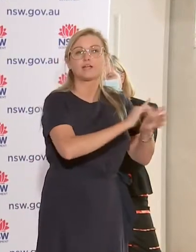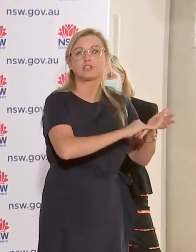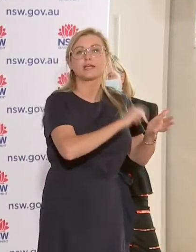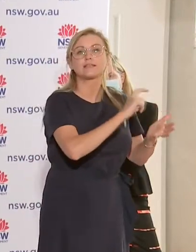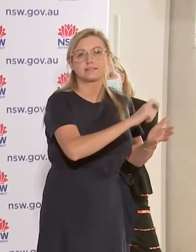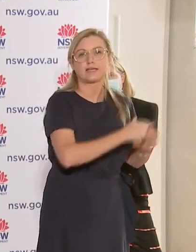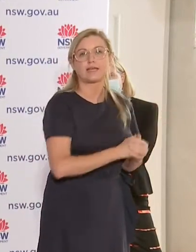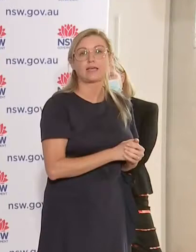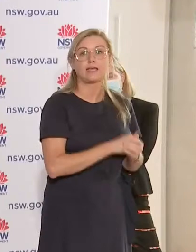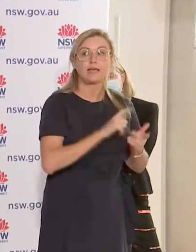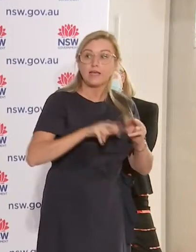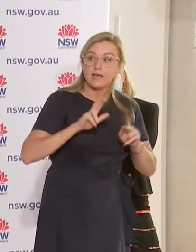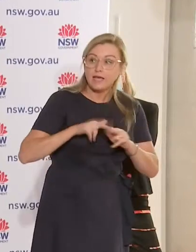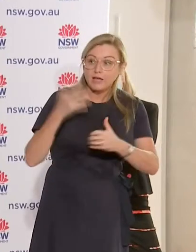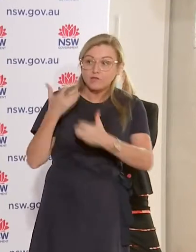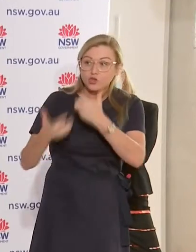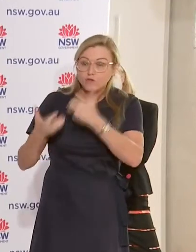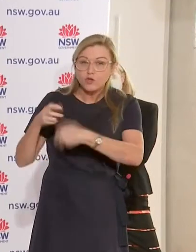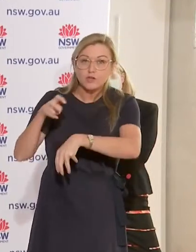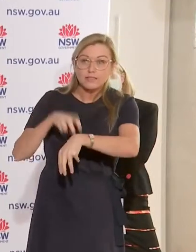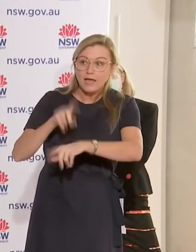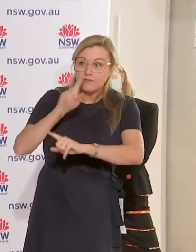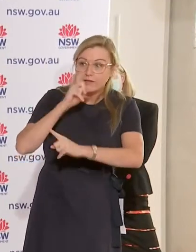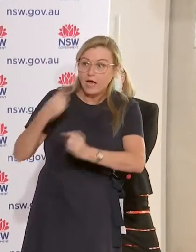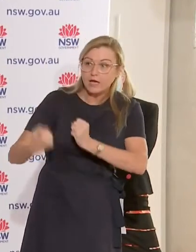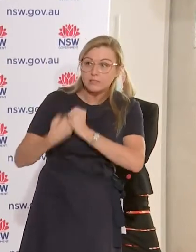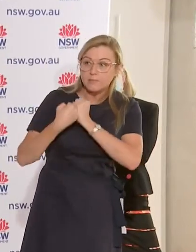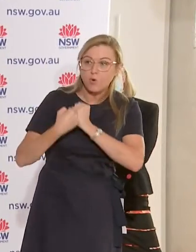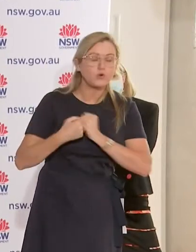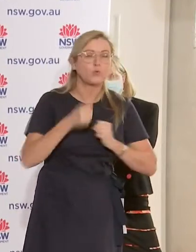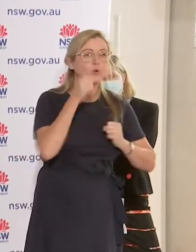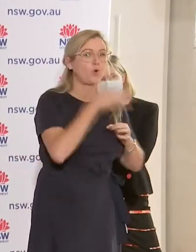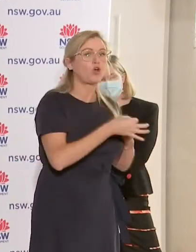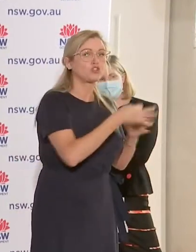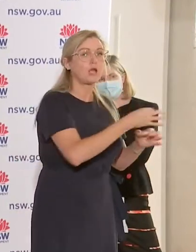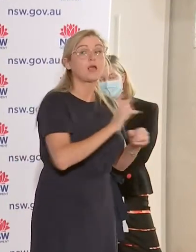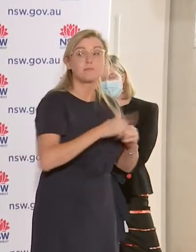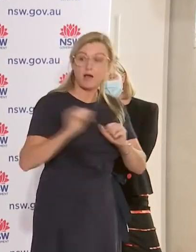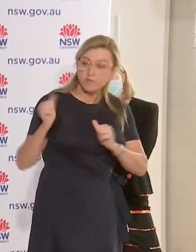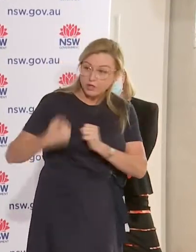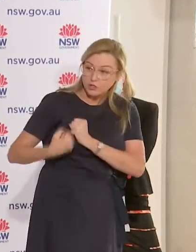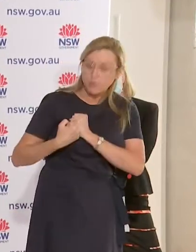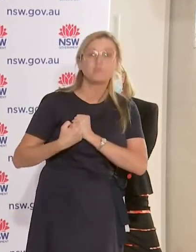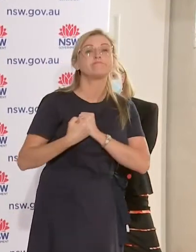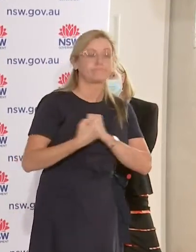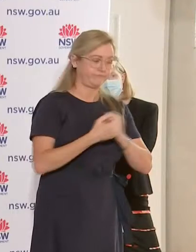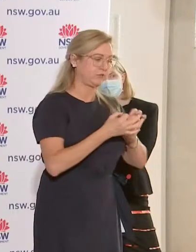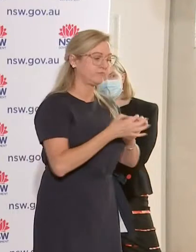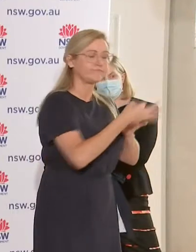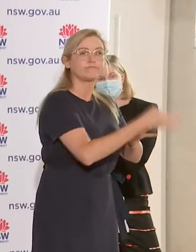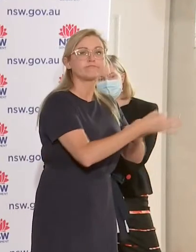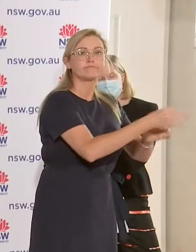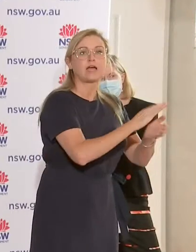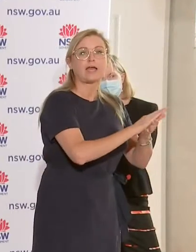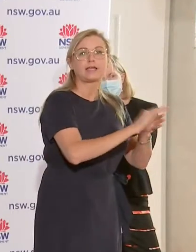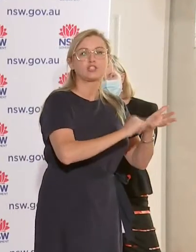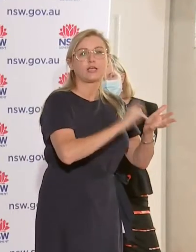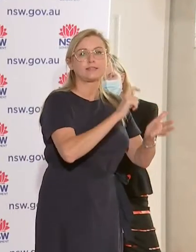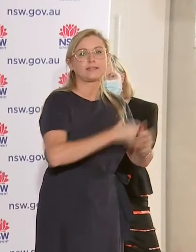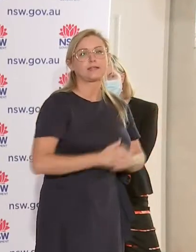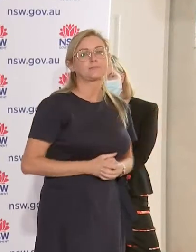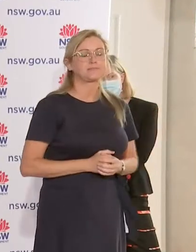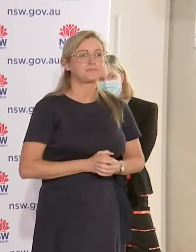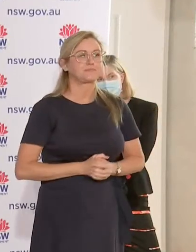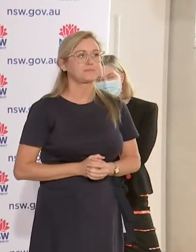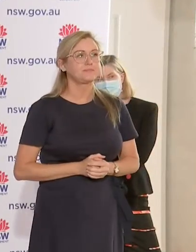had confidence that the university sector and the TAFE sector was supporting our decision. Kids in Western New South Wales,